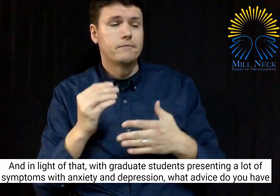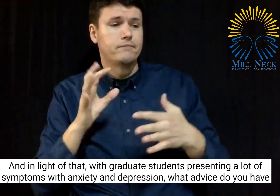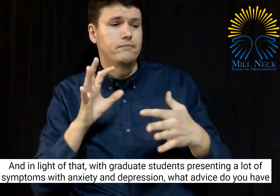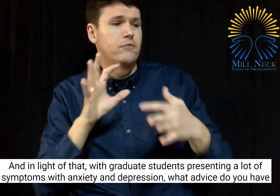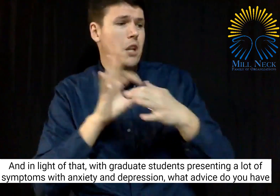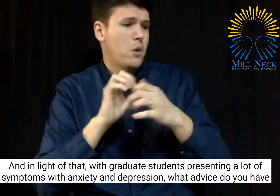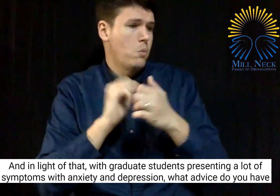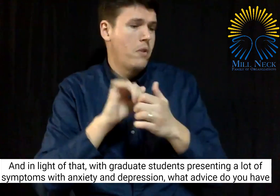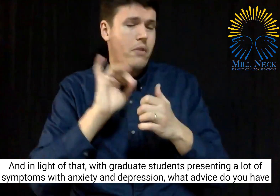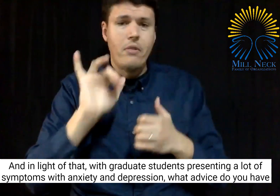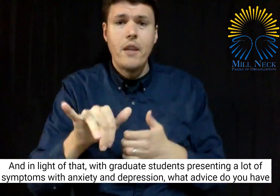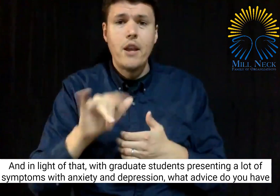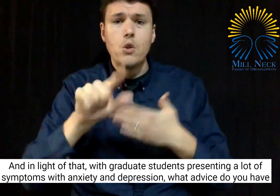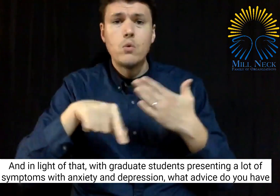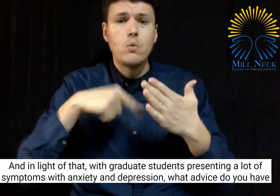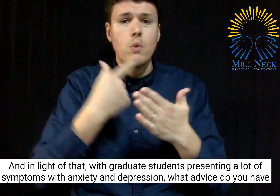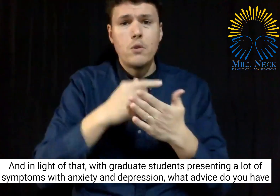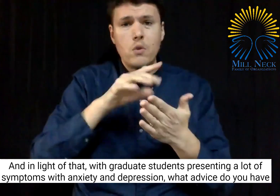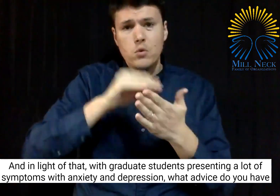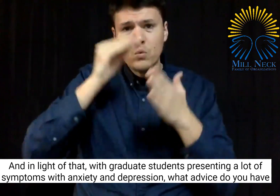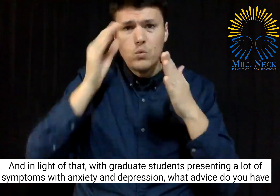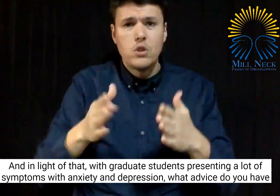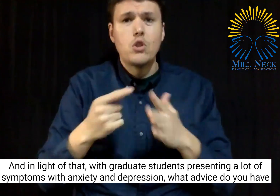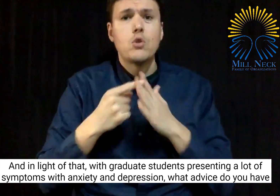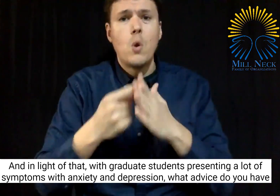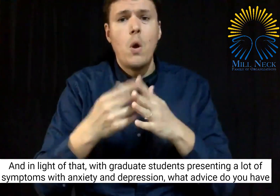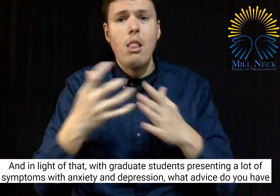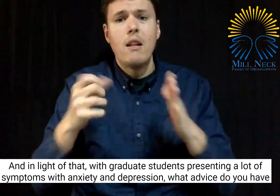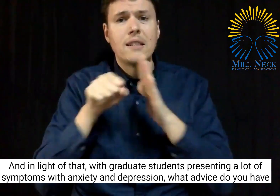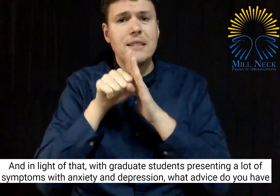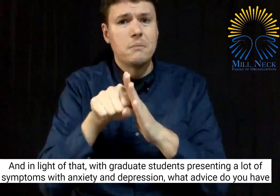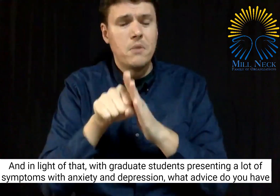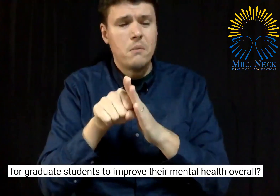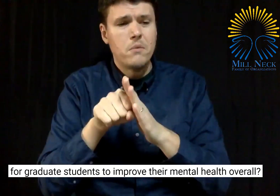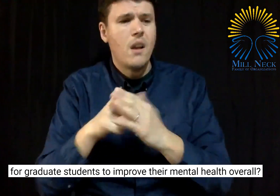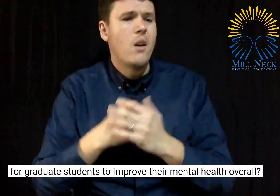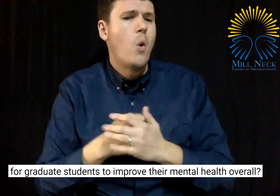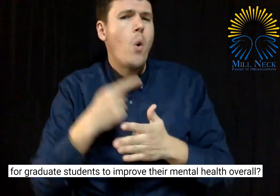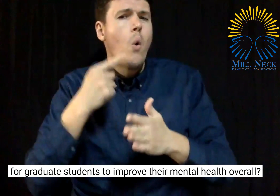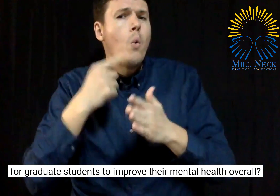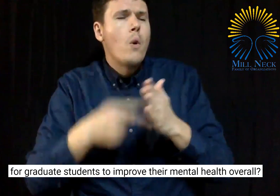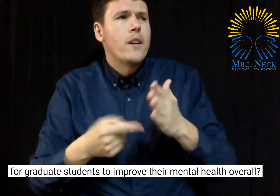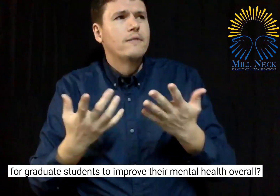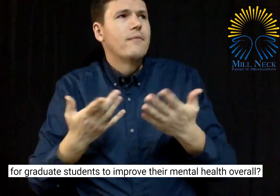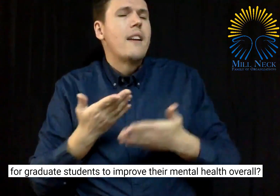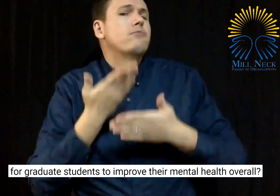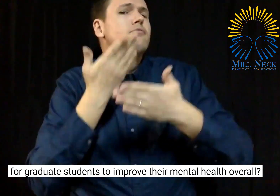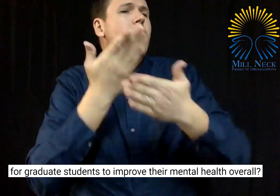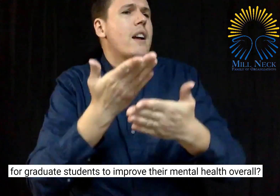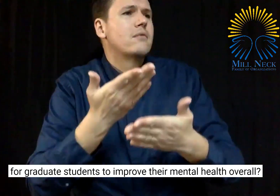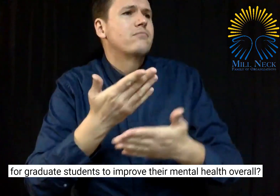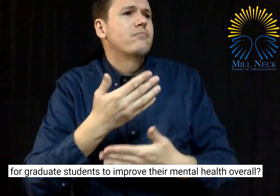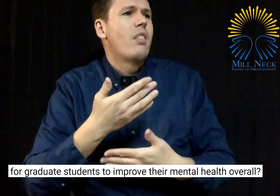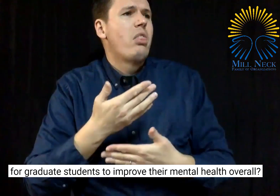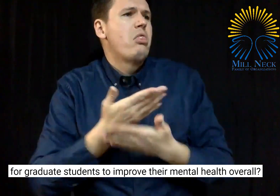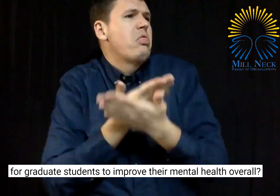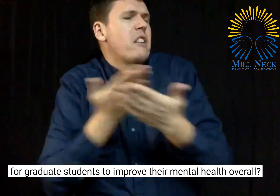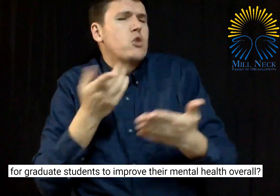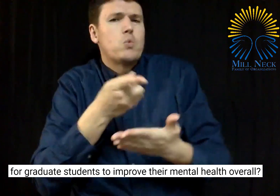a lot of symptoms with anxiety and depression, what advice do you have for graduate students to improve their mental